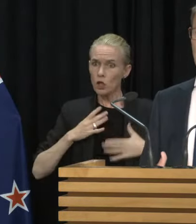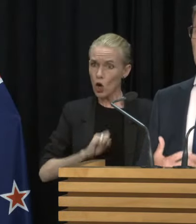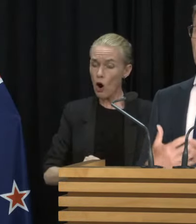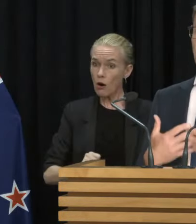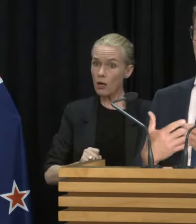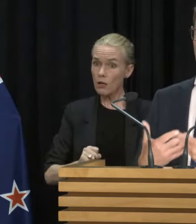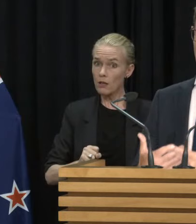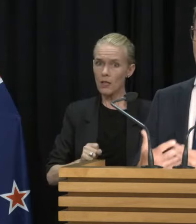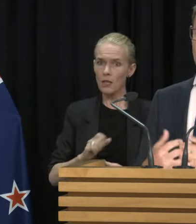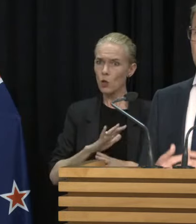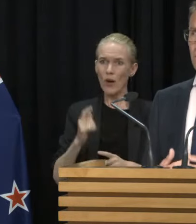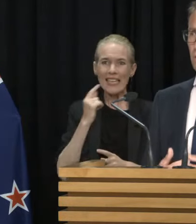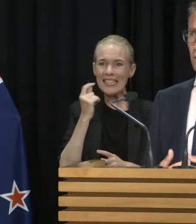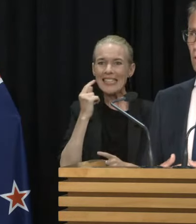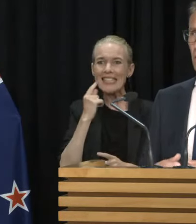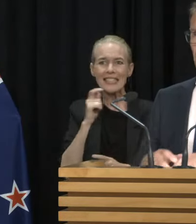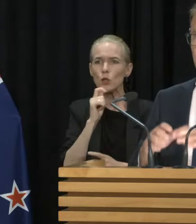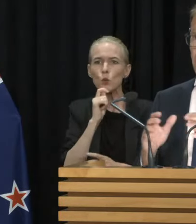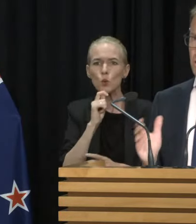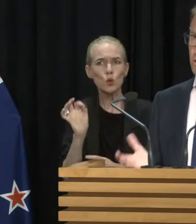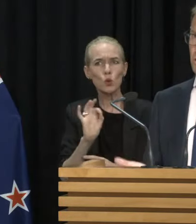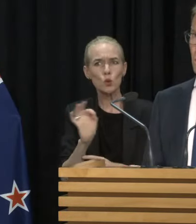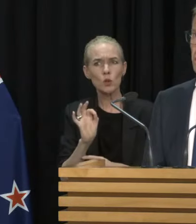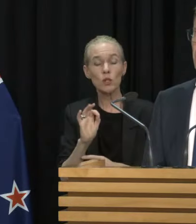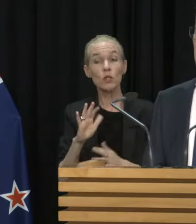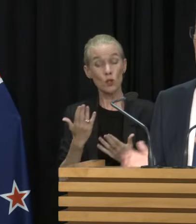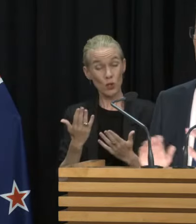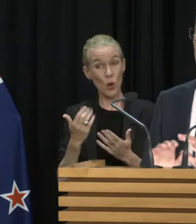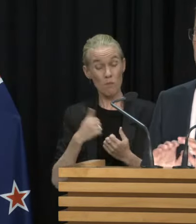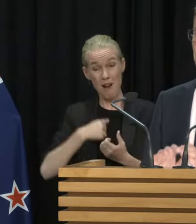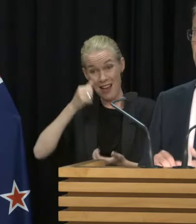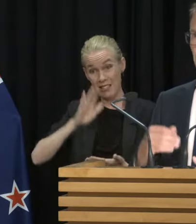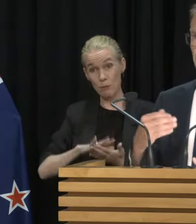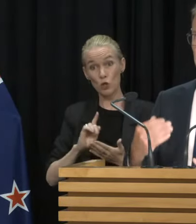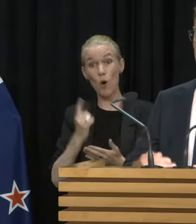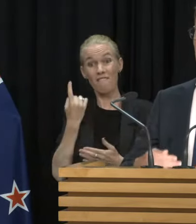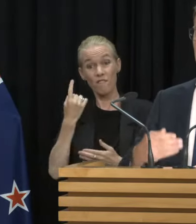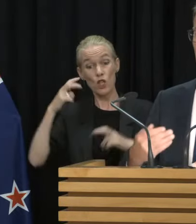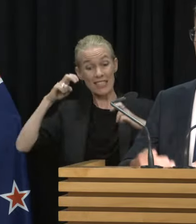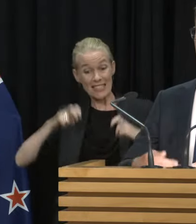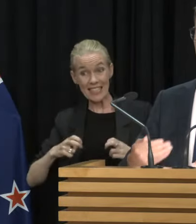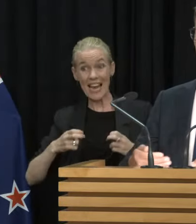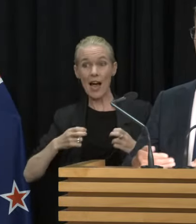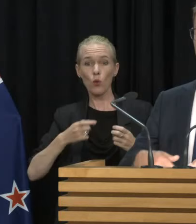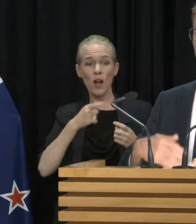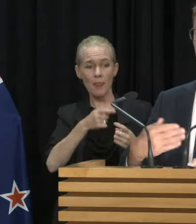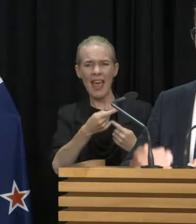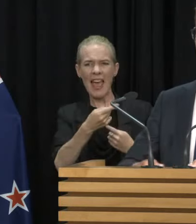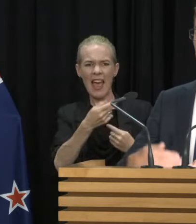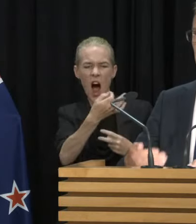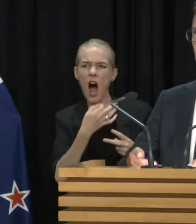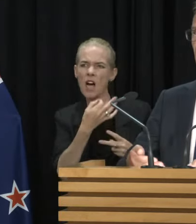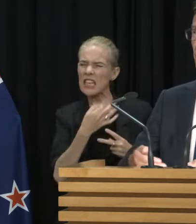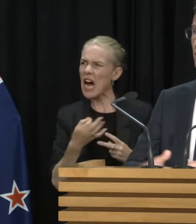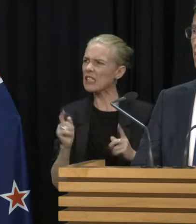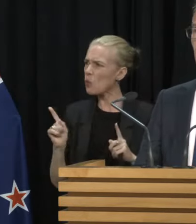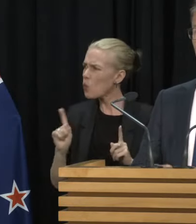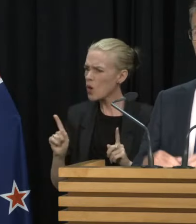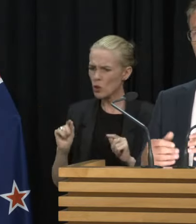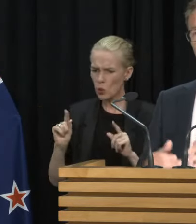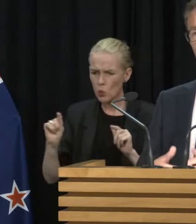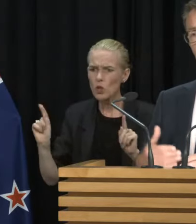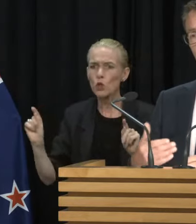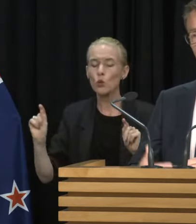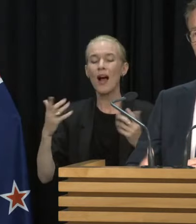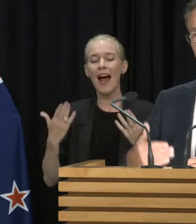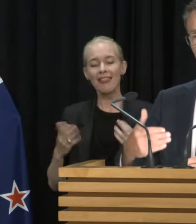shock. And often in that first interview, it's just talking about what this means, and then it's subsequent follow-up interviews over the next hours